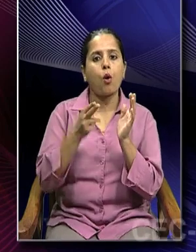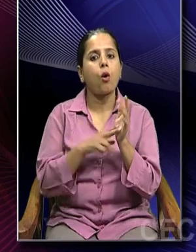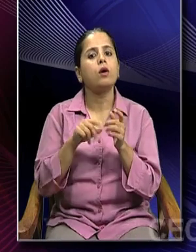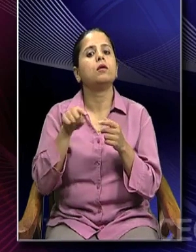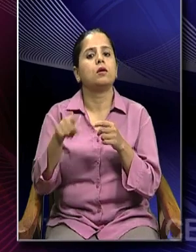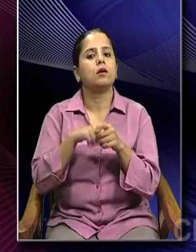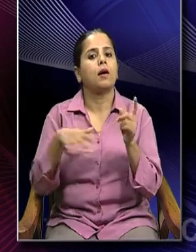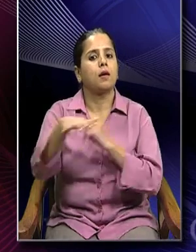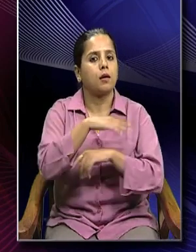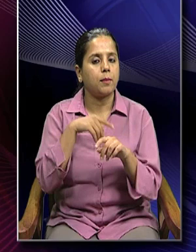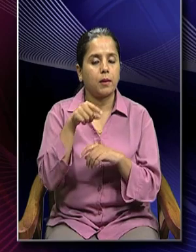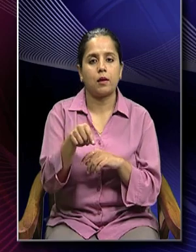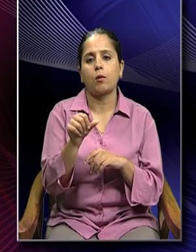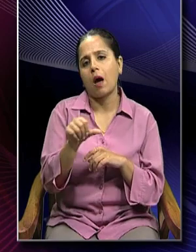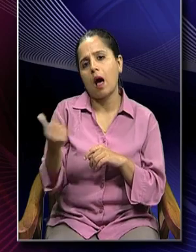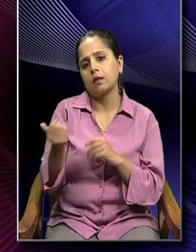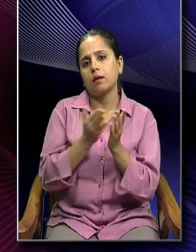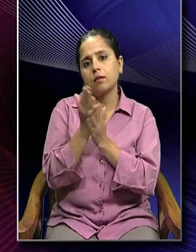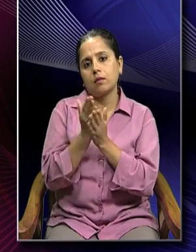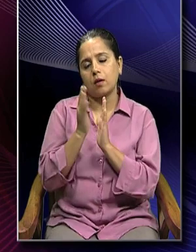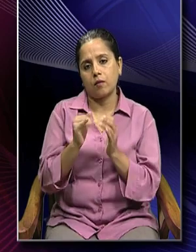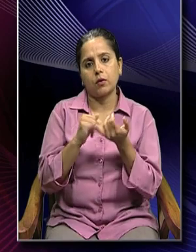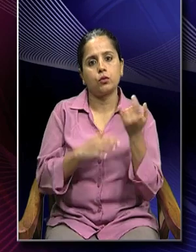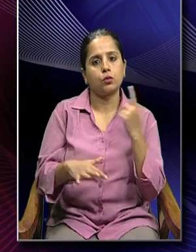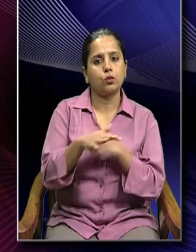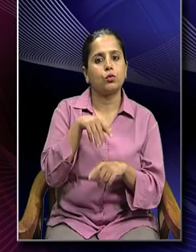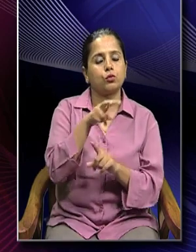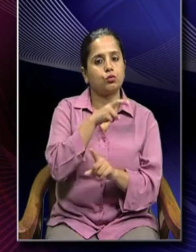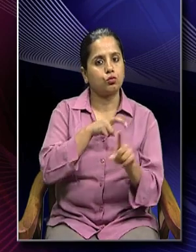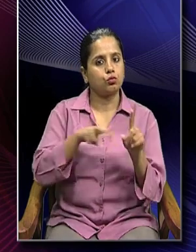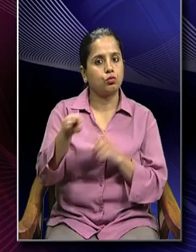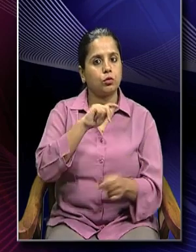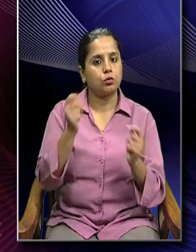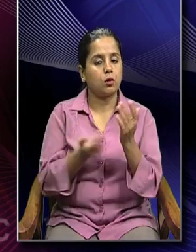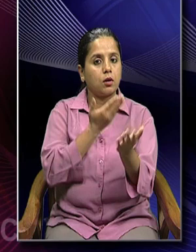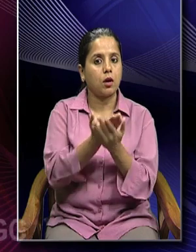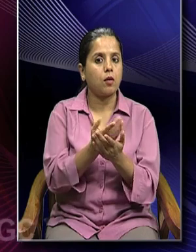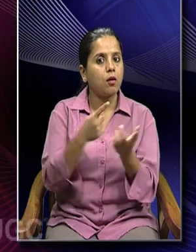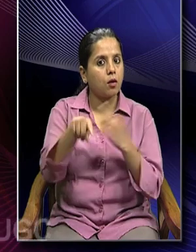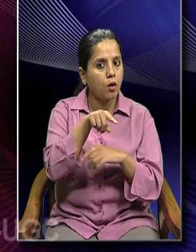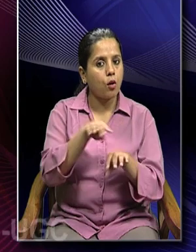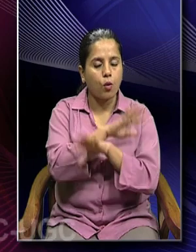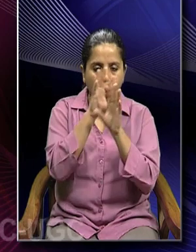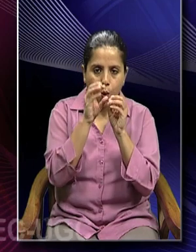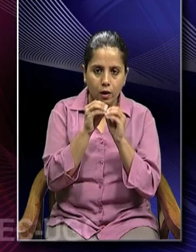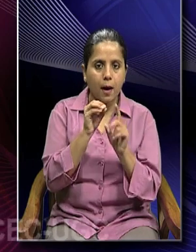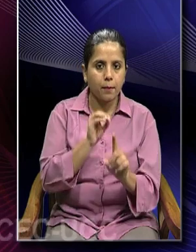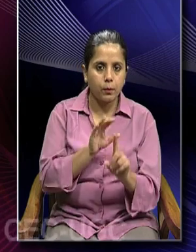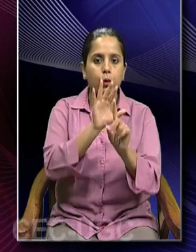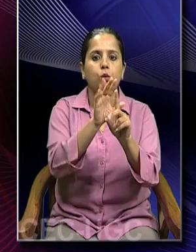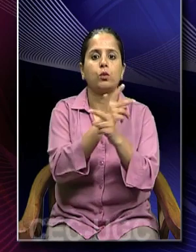use some other classification of social transition to offer you a holistic approach